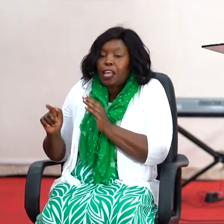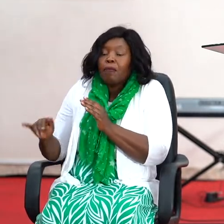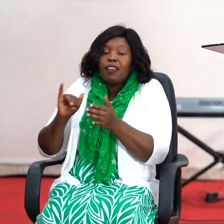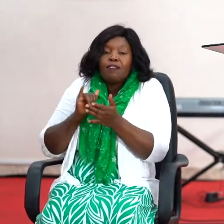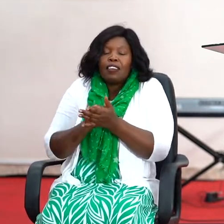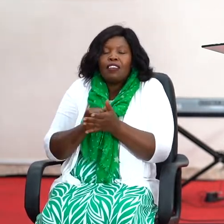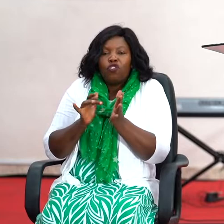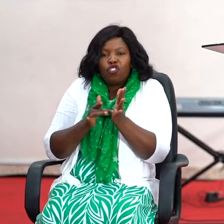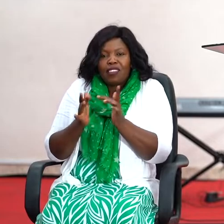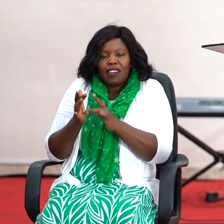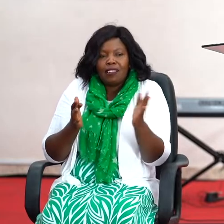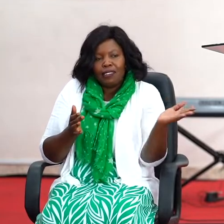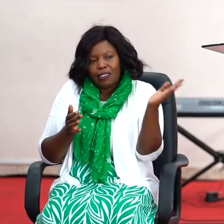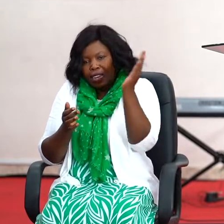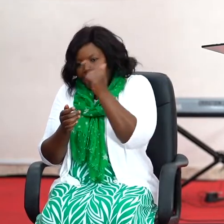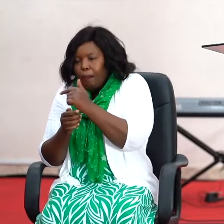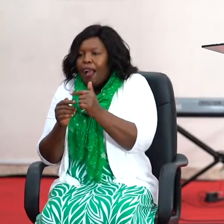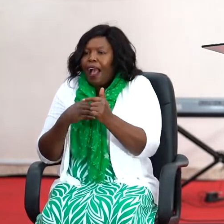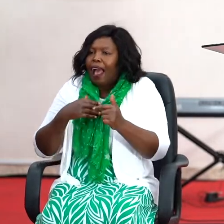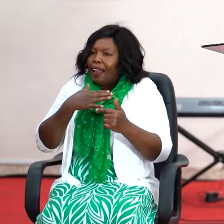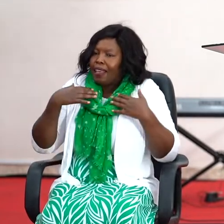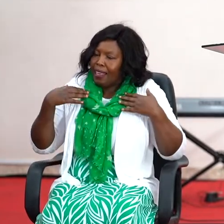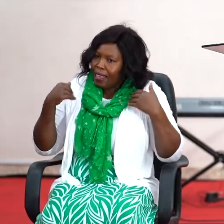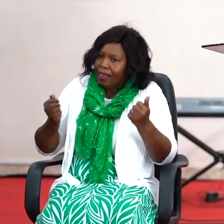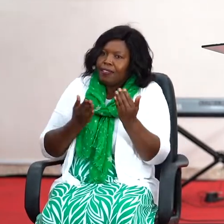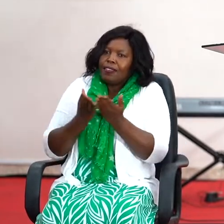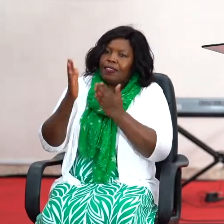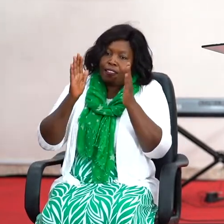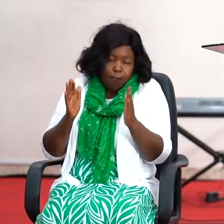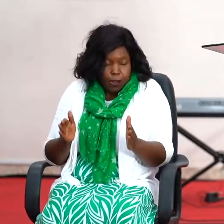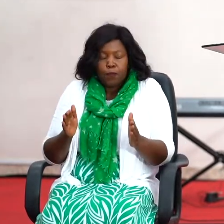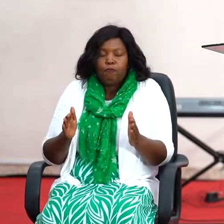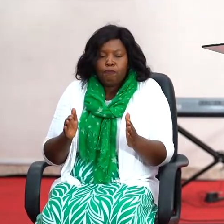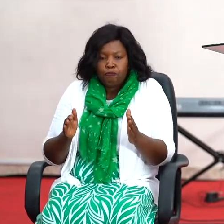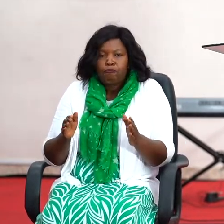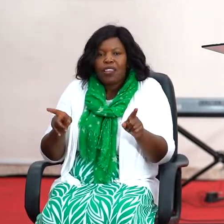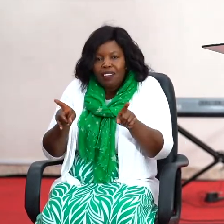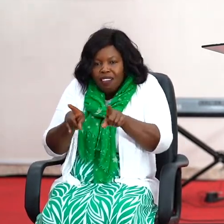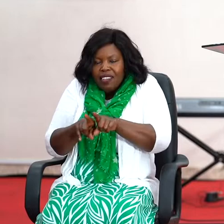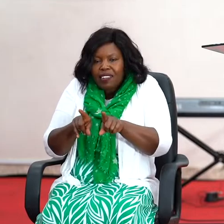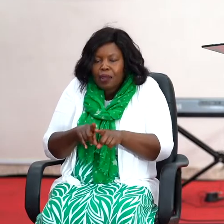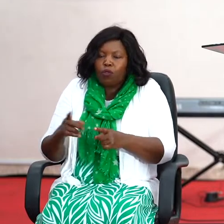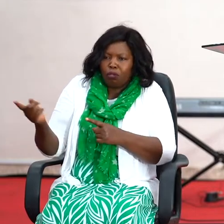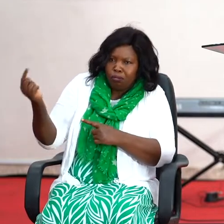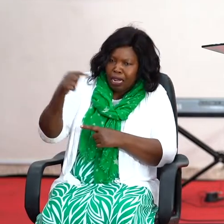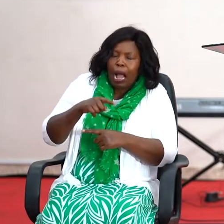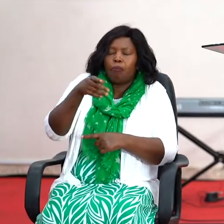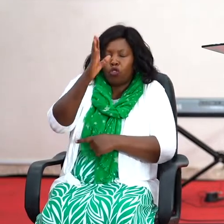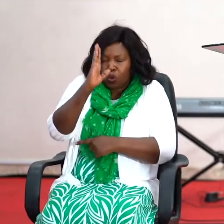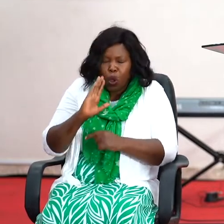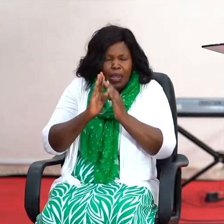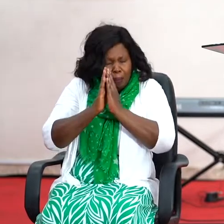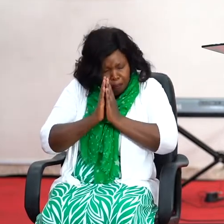come and heal his servant. And so even us, we need to come to God and